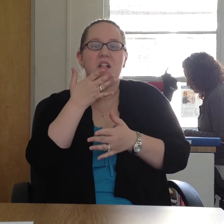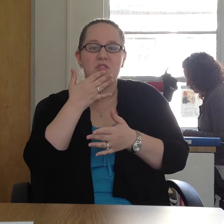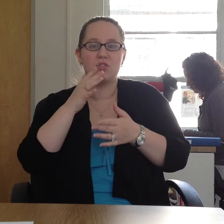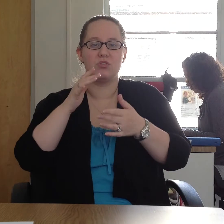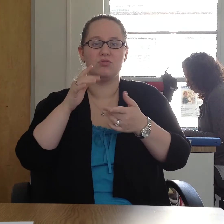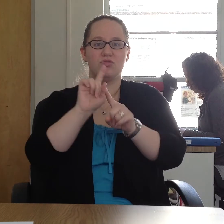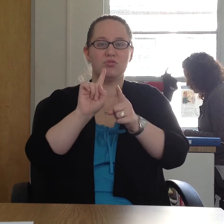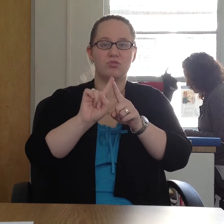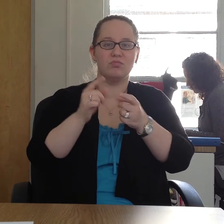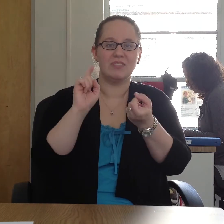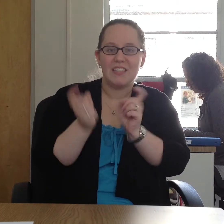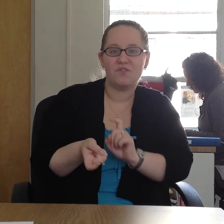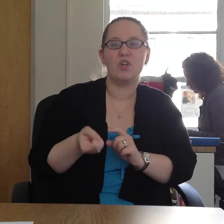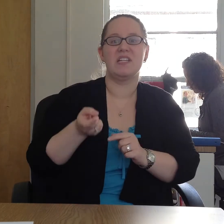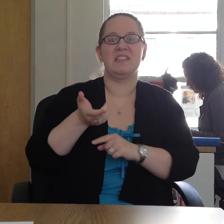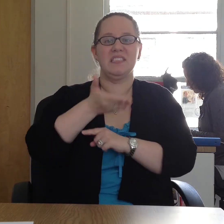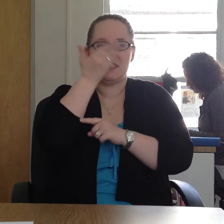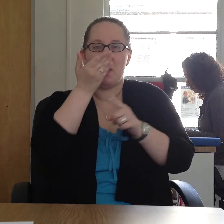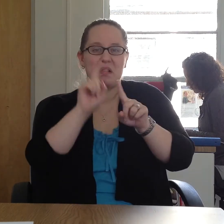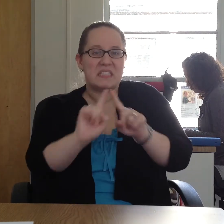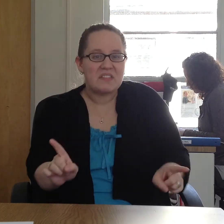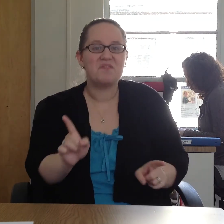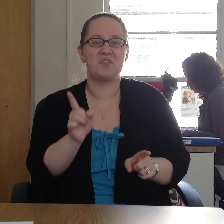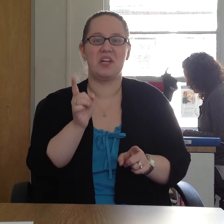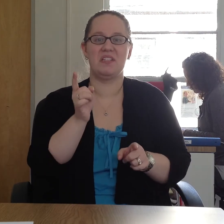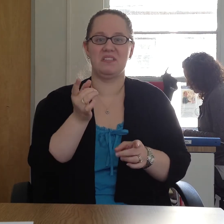taste, odor, and texture of the food.